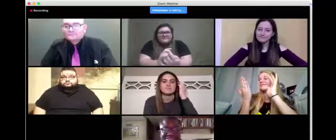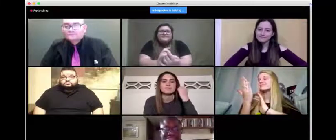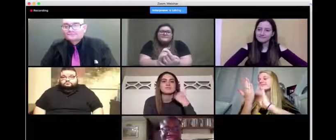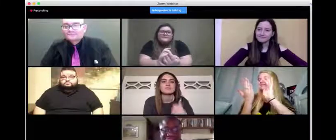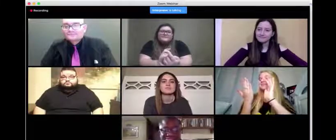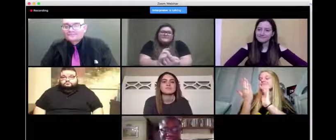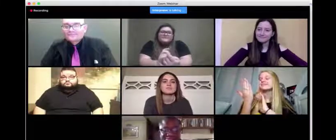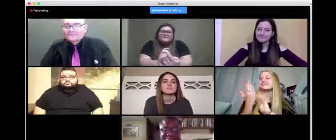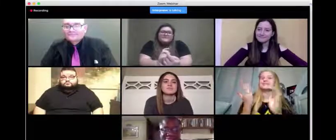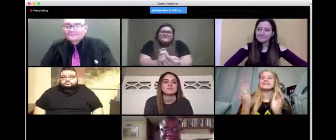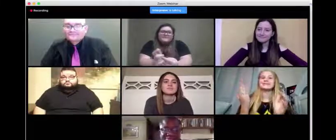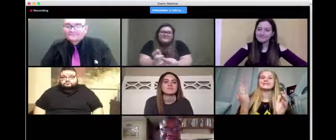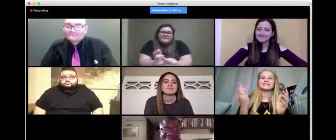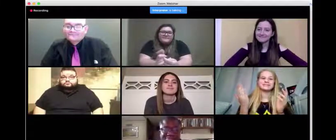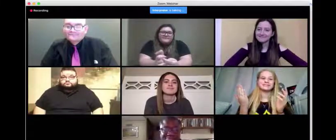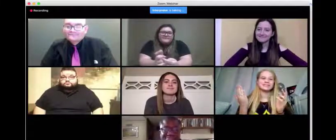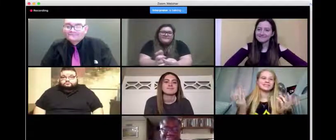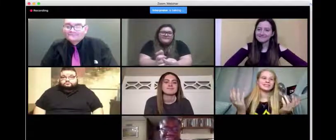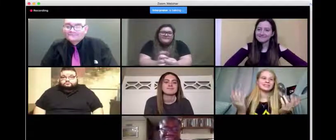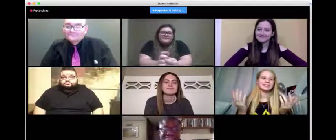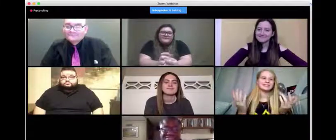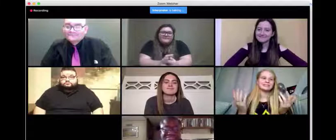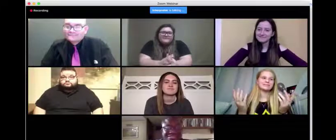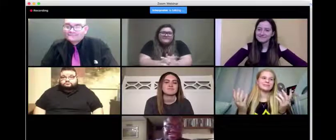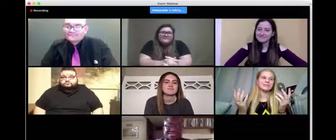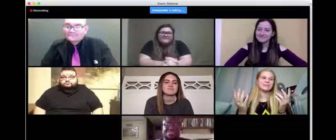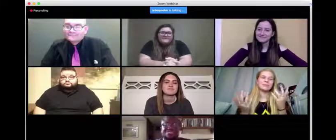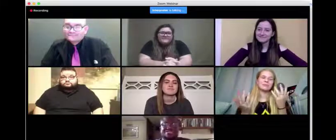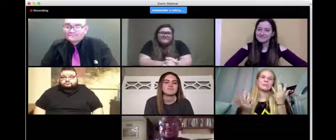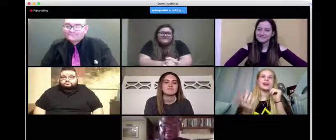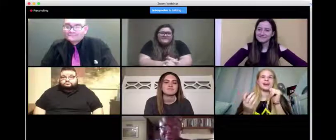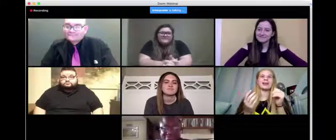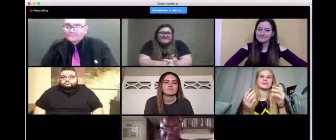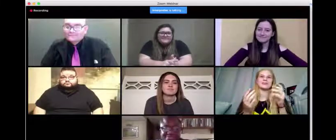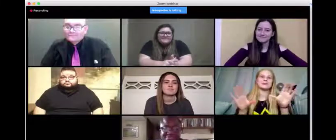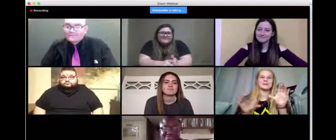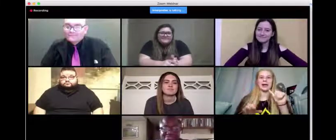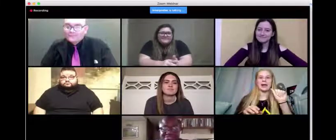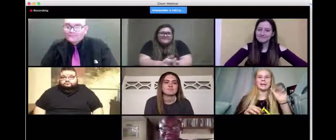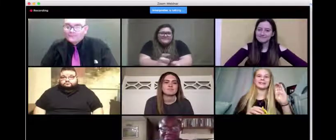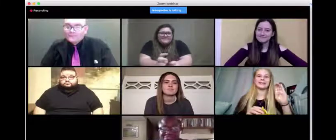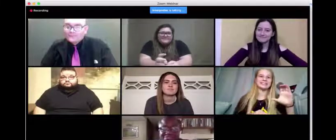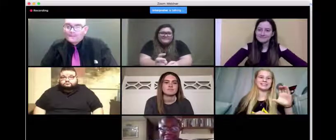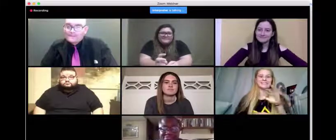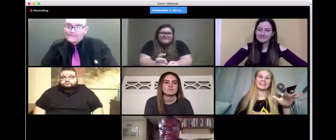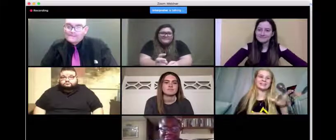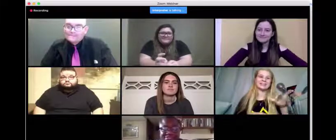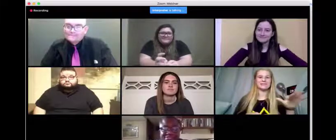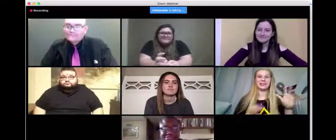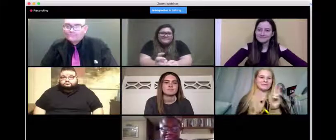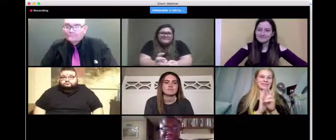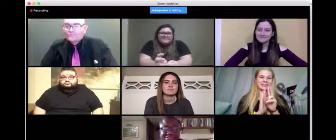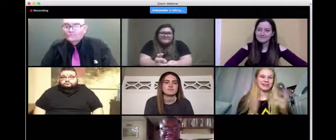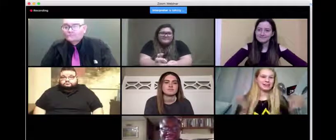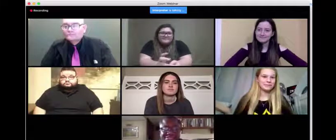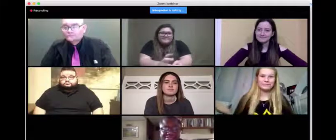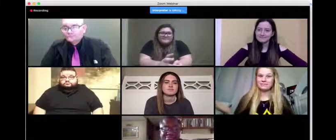I wasn't really doing, ABC finger spelling or anything like that. But then I posted stuff, and there was a lot